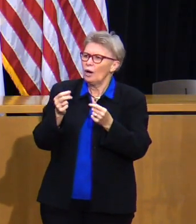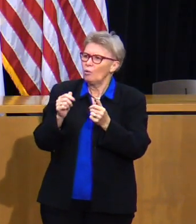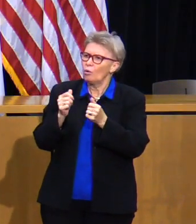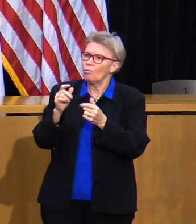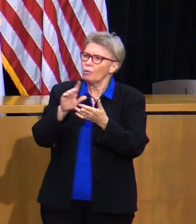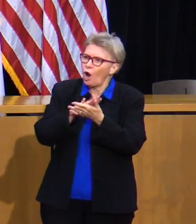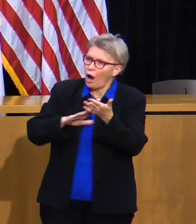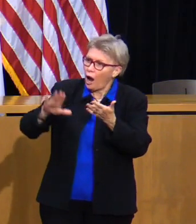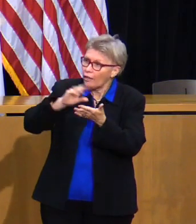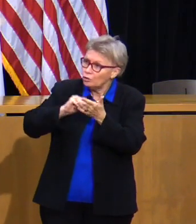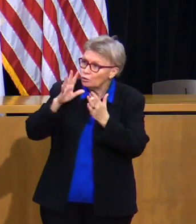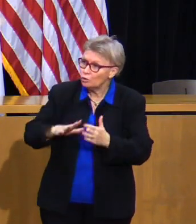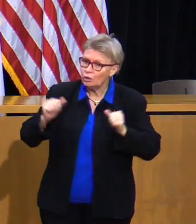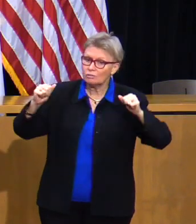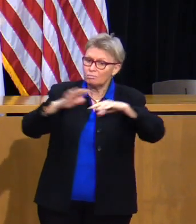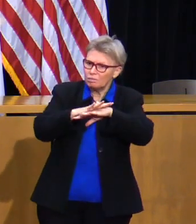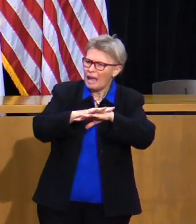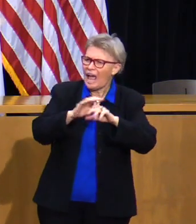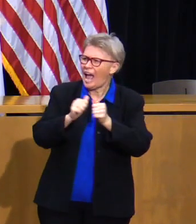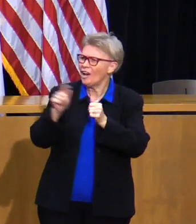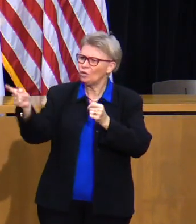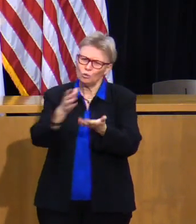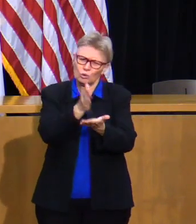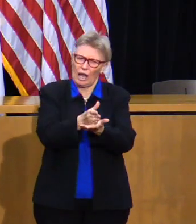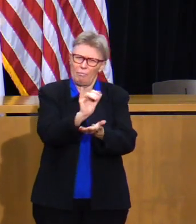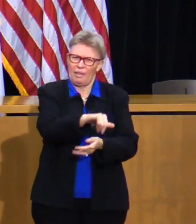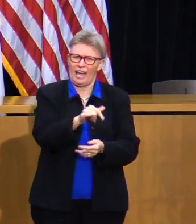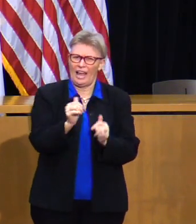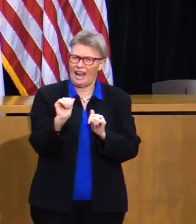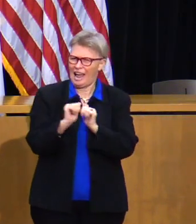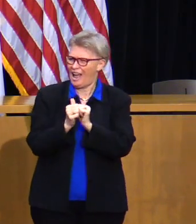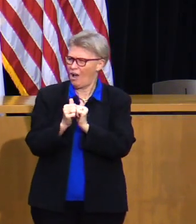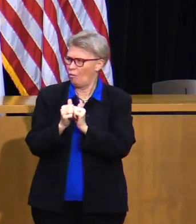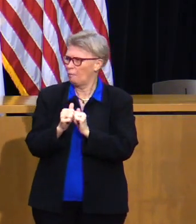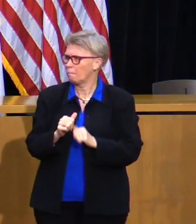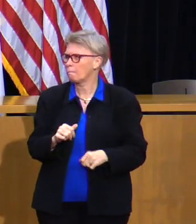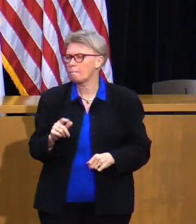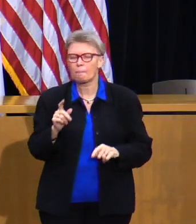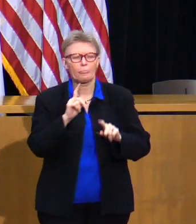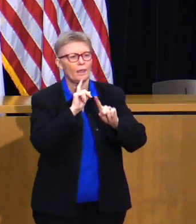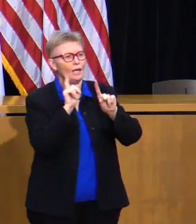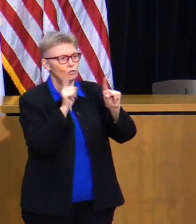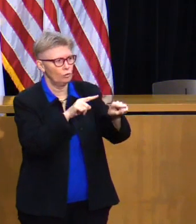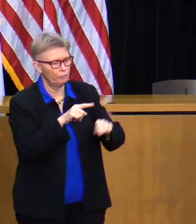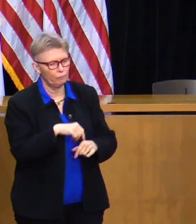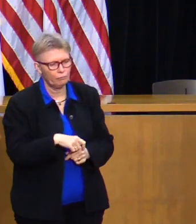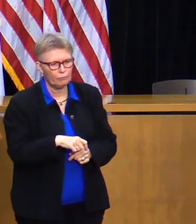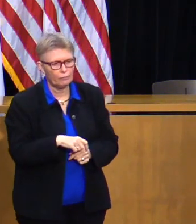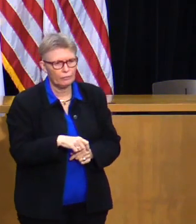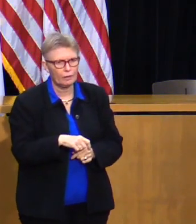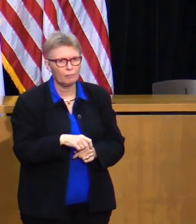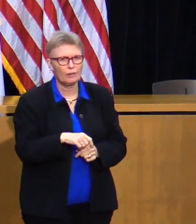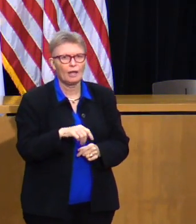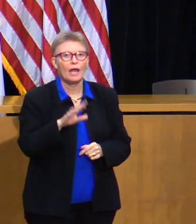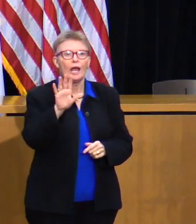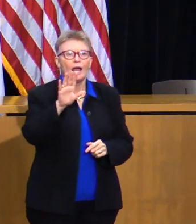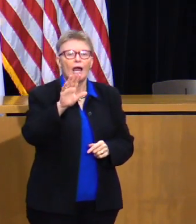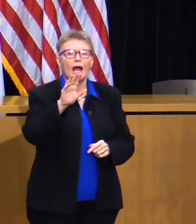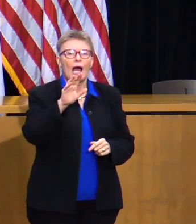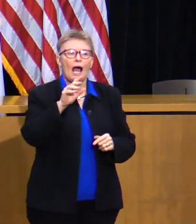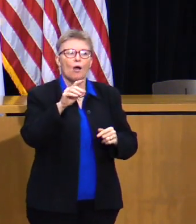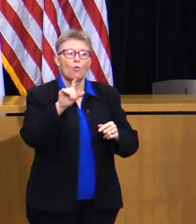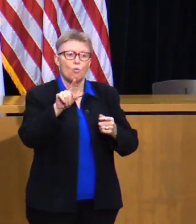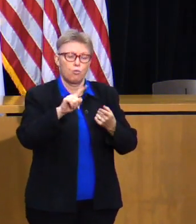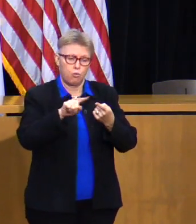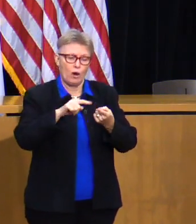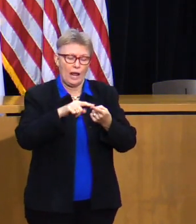gather. So one of the things we've learned from the beginning of this is people, as a general rule in Massachusetts, actually do follow the